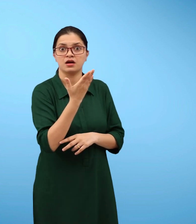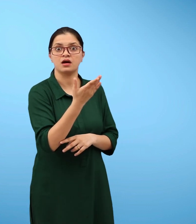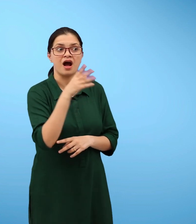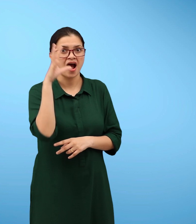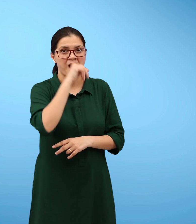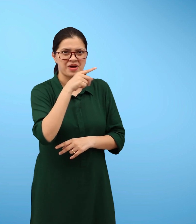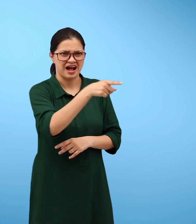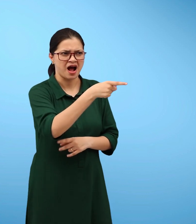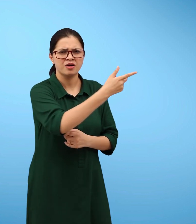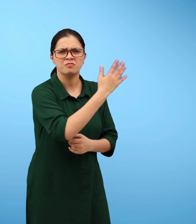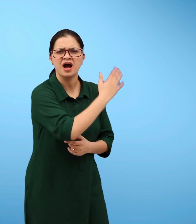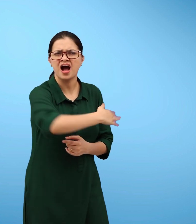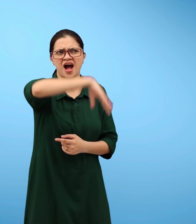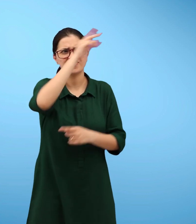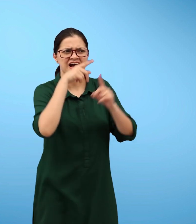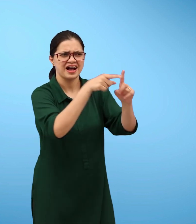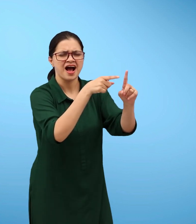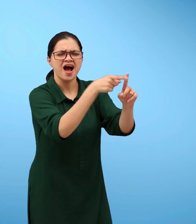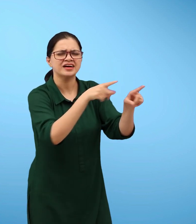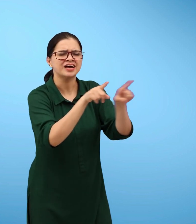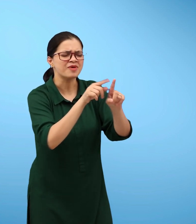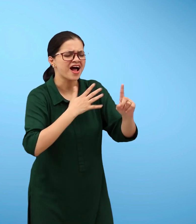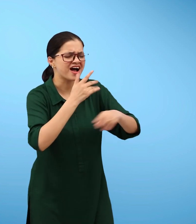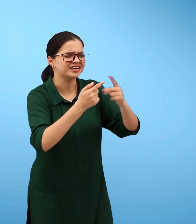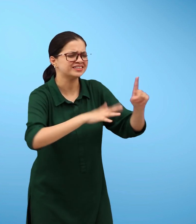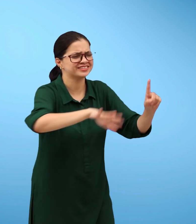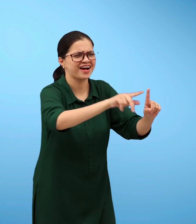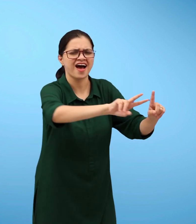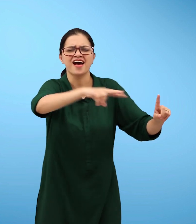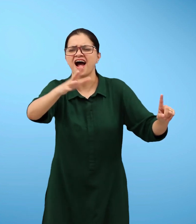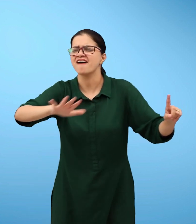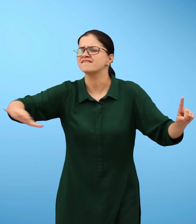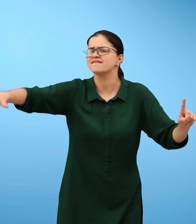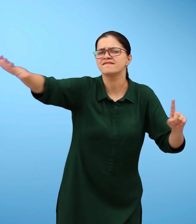Such exquisite mangoes did not grow on the plains.